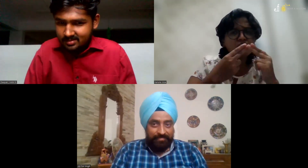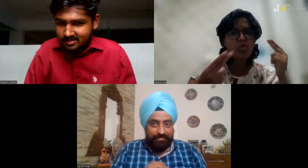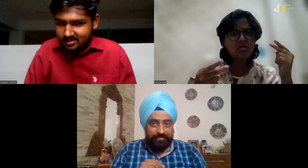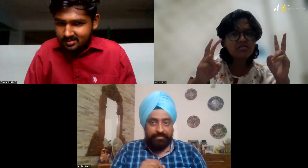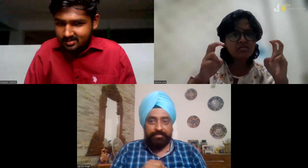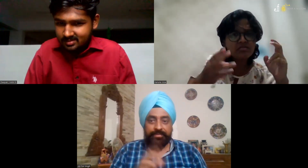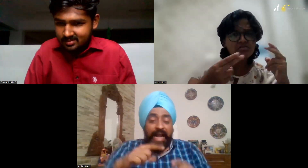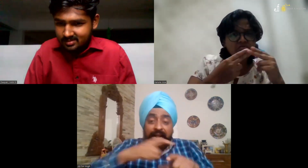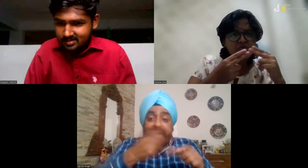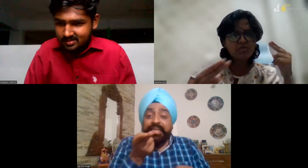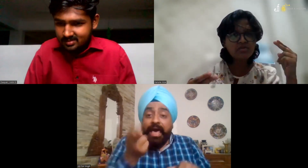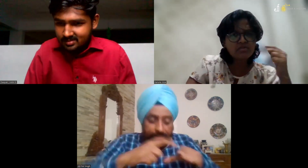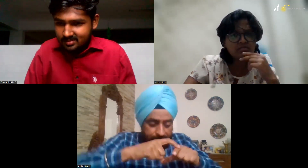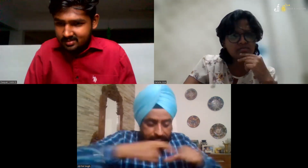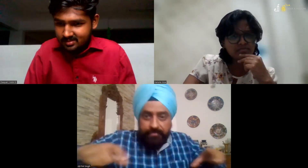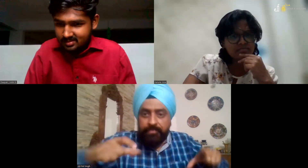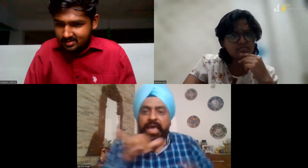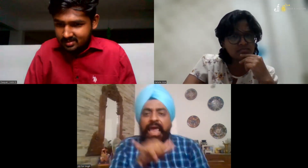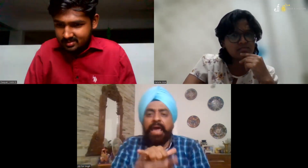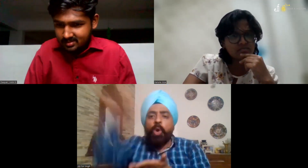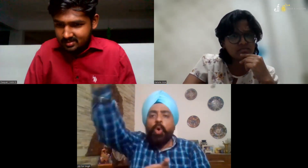do? So what is the question? I didn't get it.